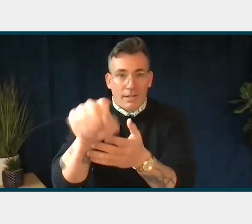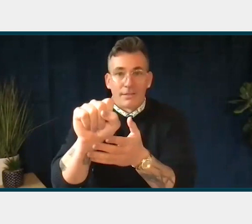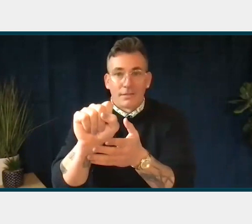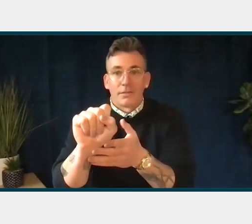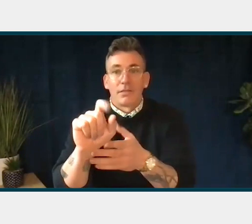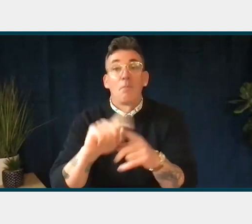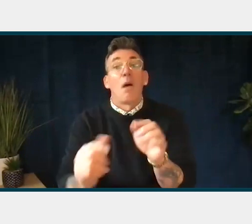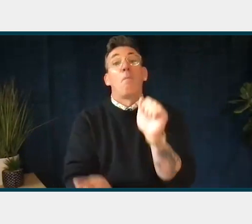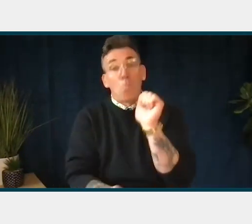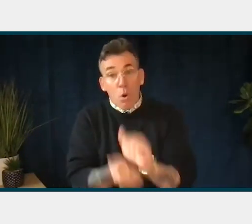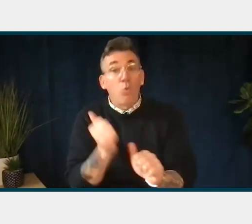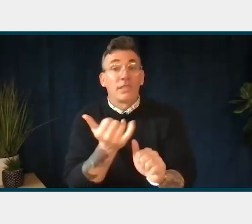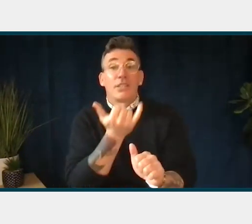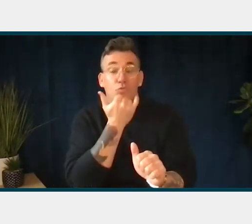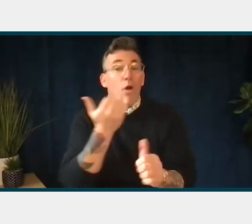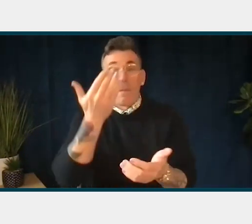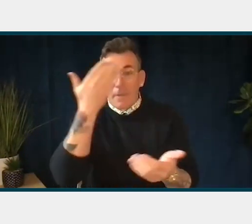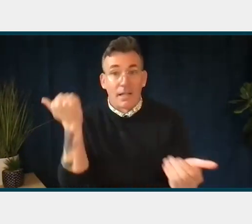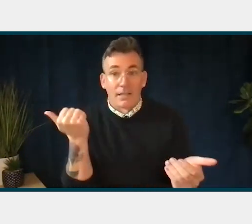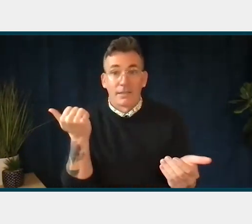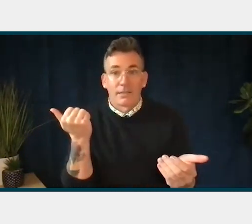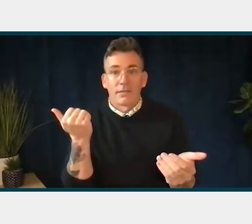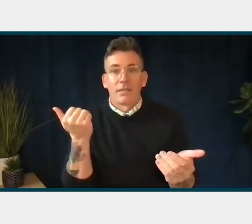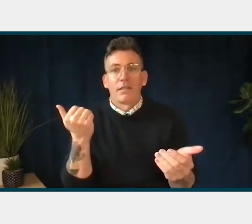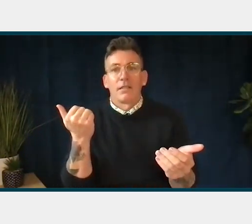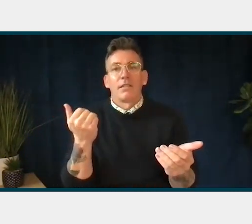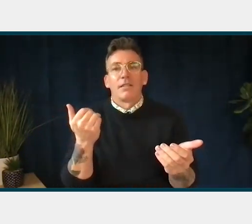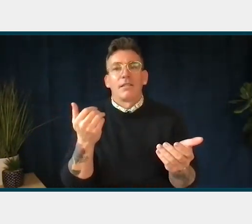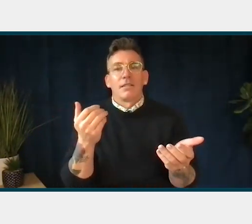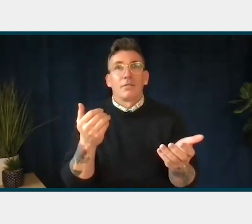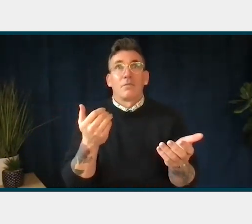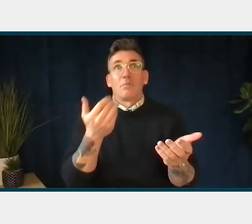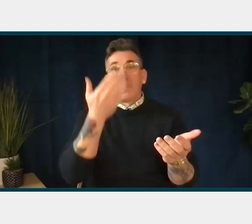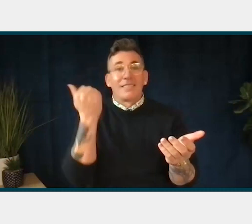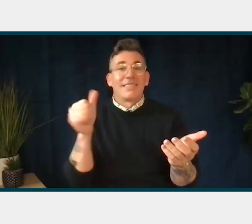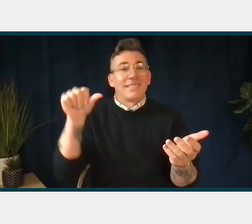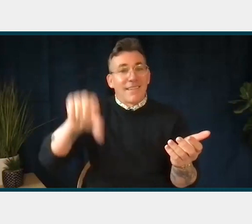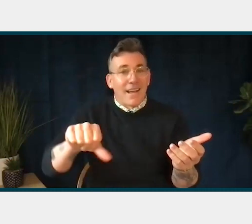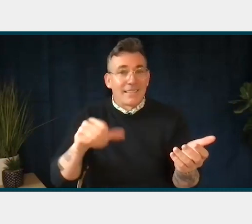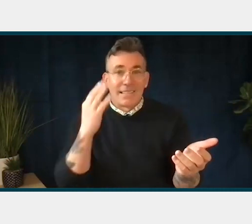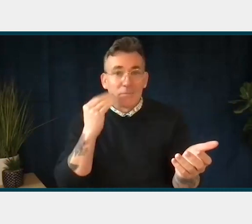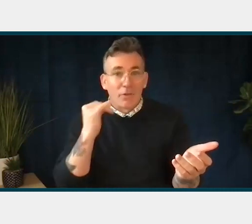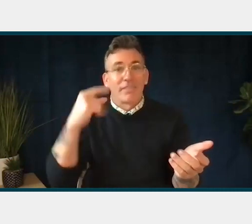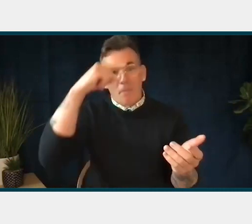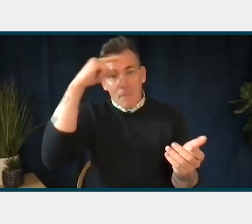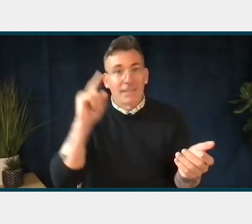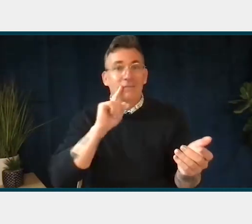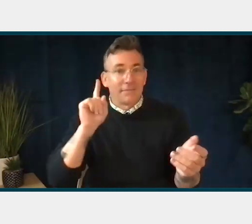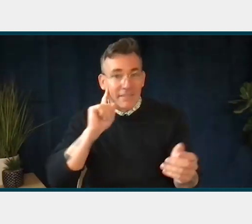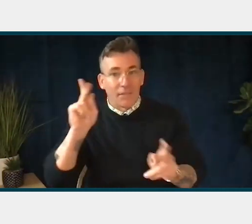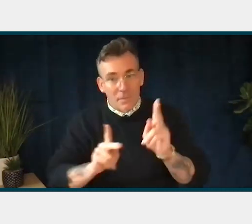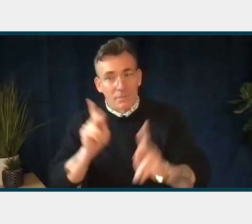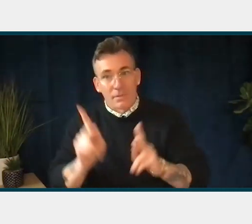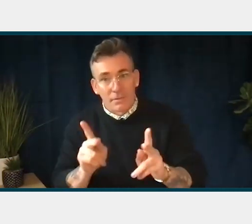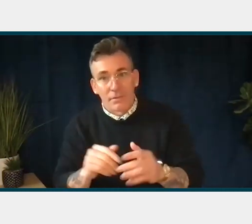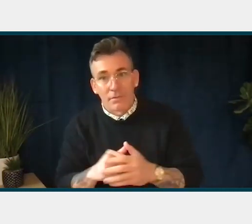And that's wrong in so many ways. And it's most wrong because it